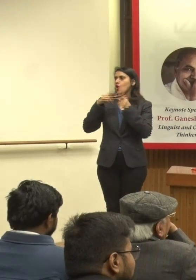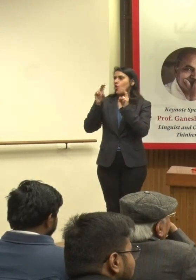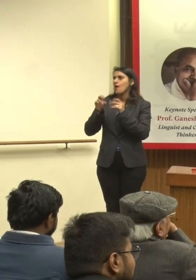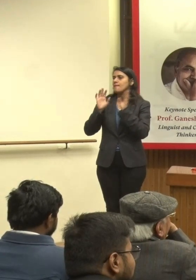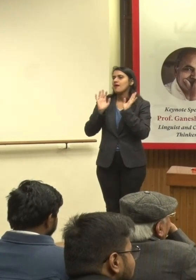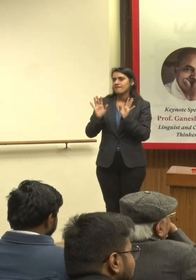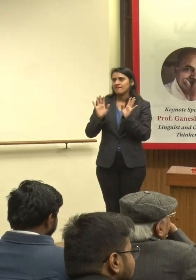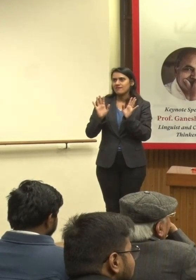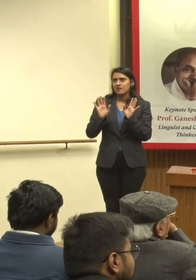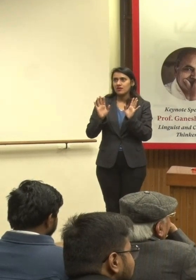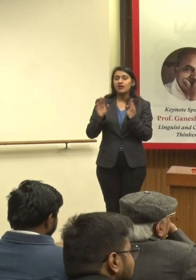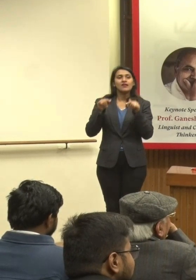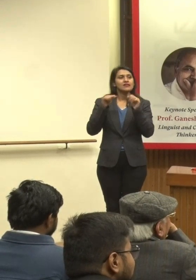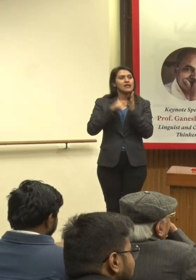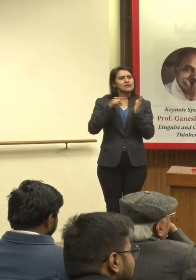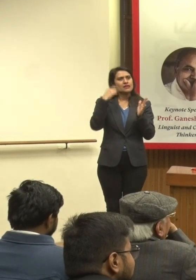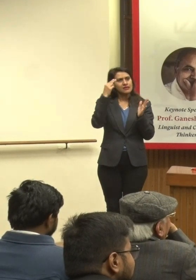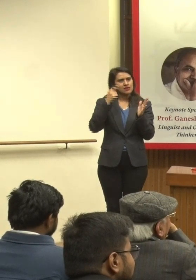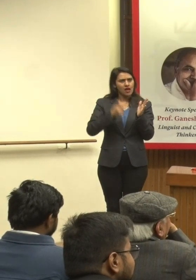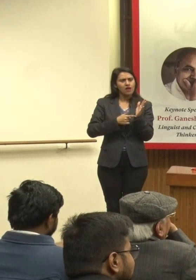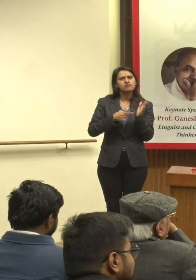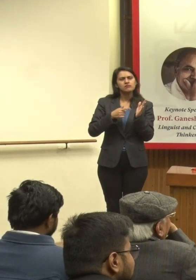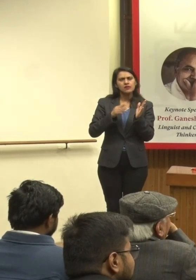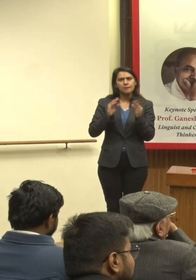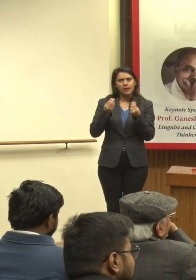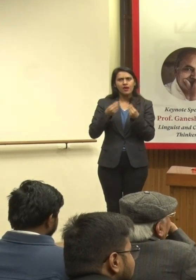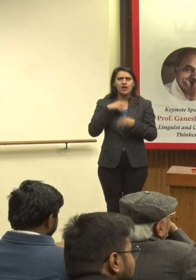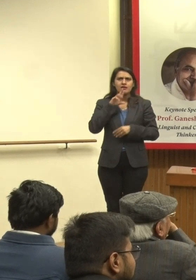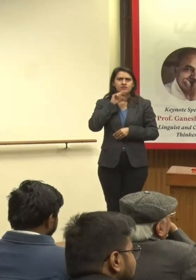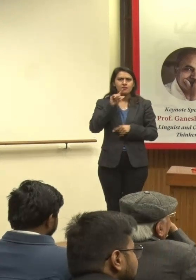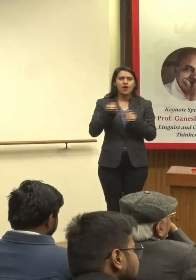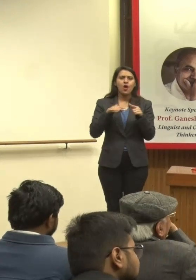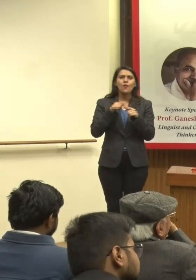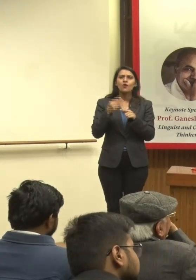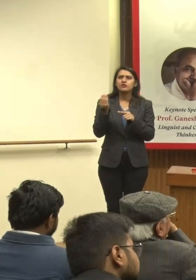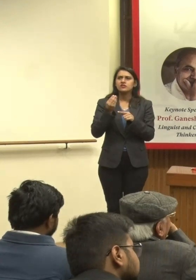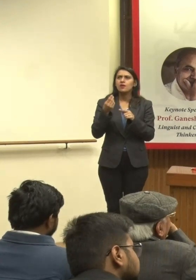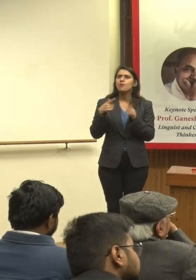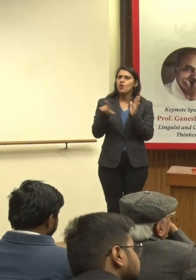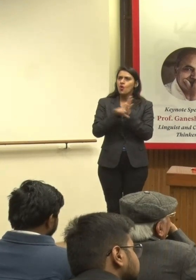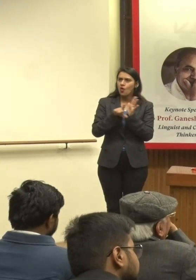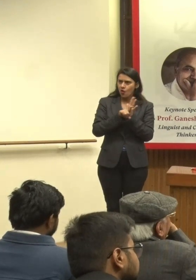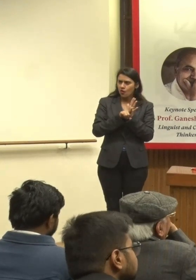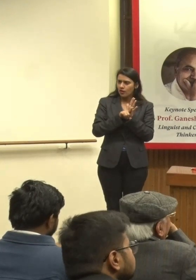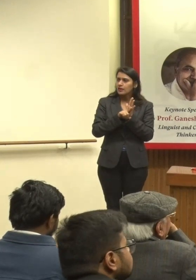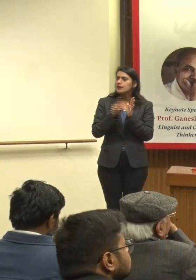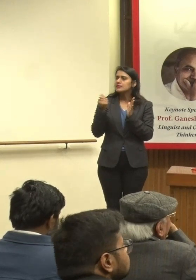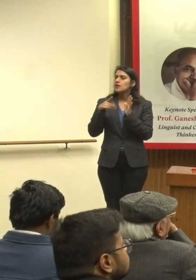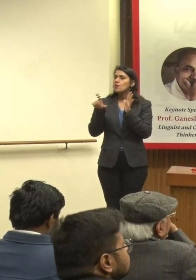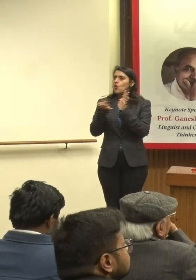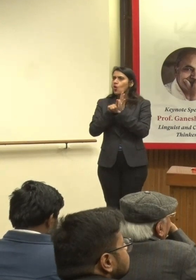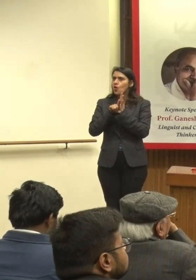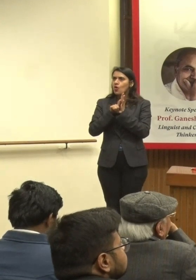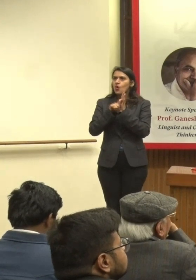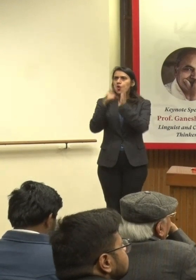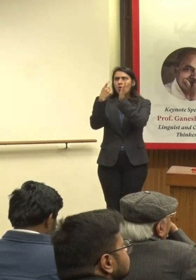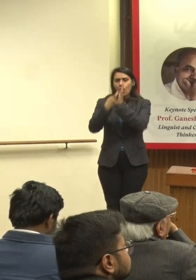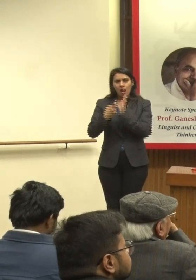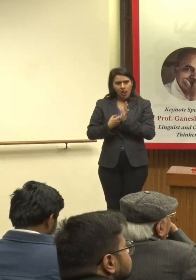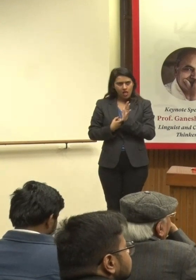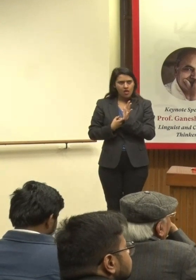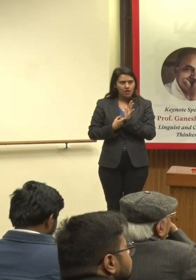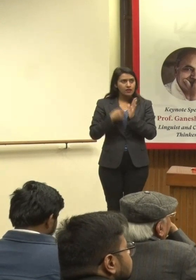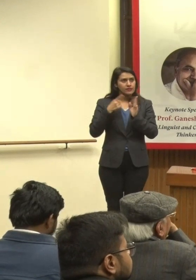And therefore I have decided to speak about some laws and regulations which have